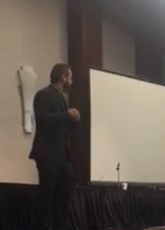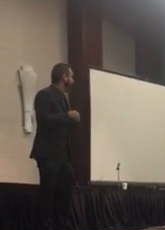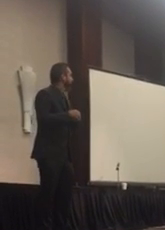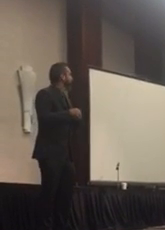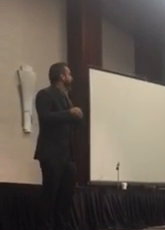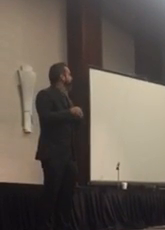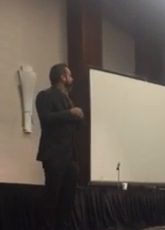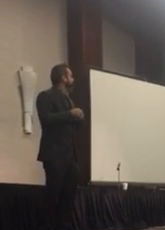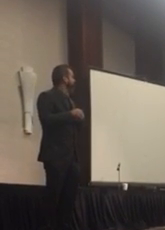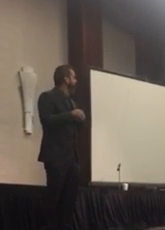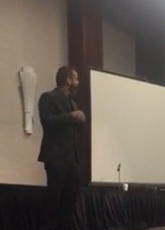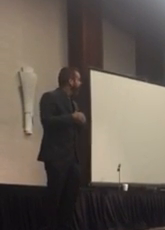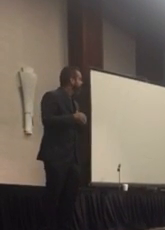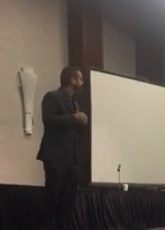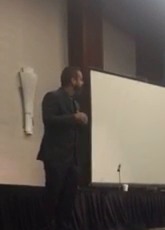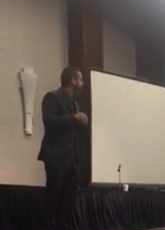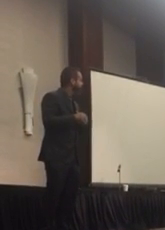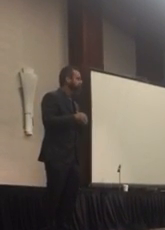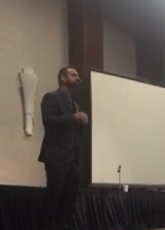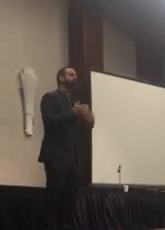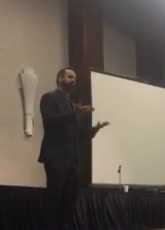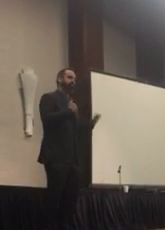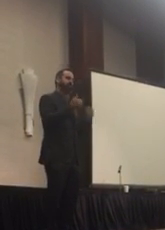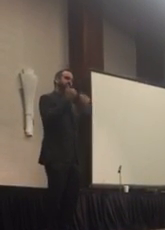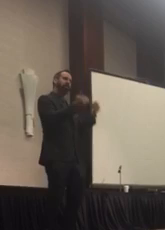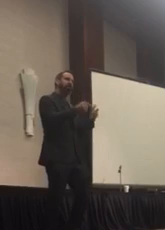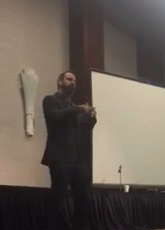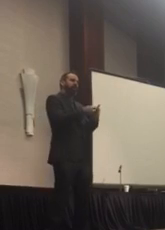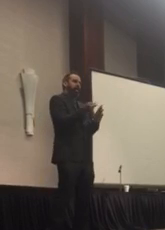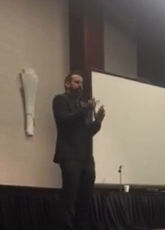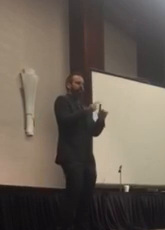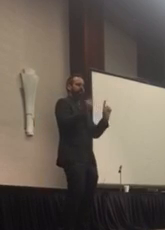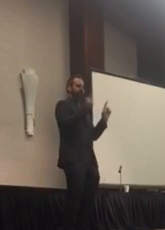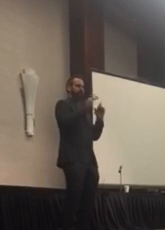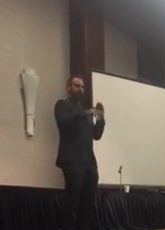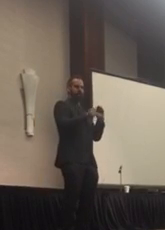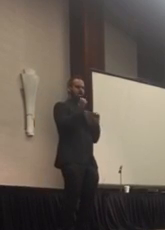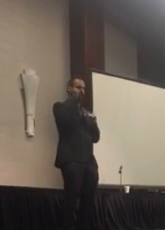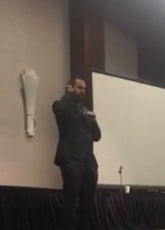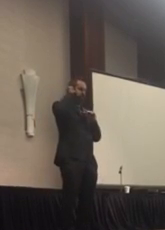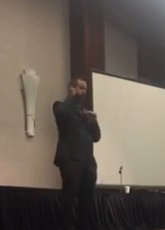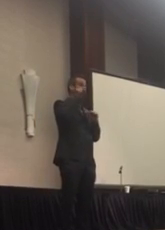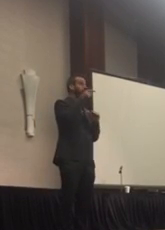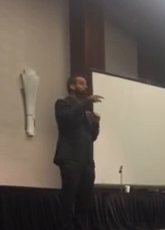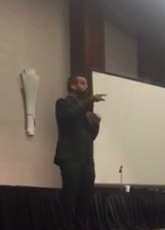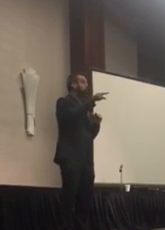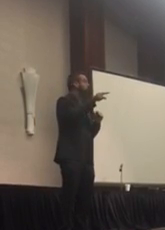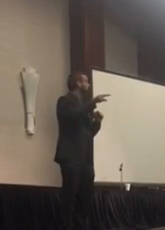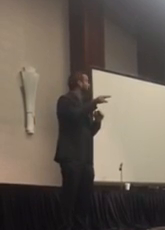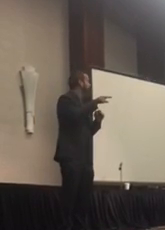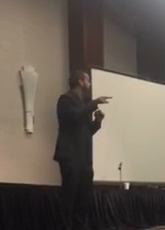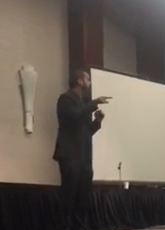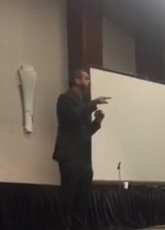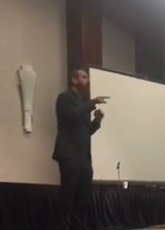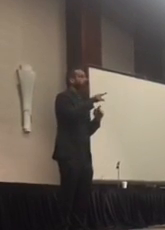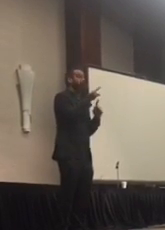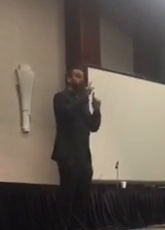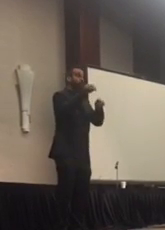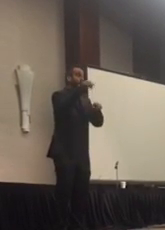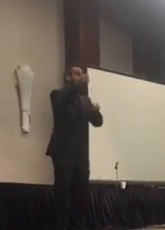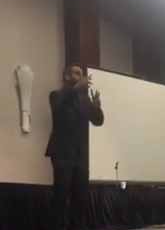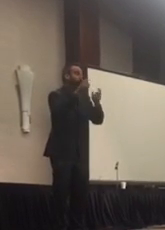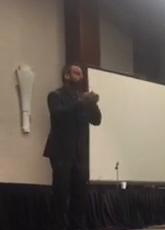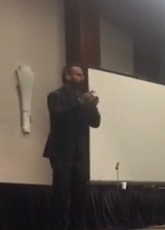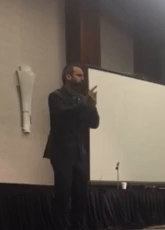Okay, so here's the thing. I'm going to start this a little differently than I did yesterday. So if for some reason you did come to that one and you came back, even though you knew it was the